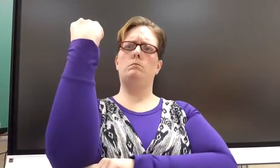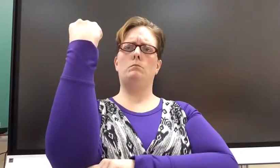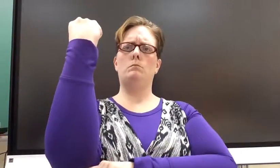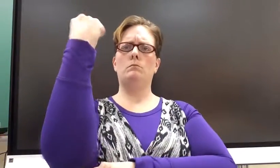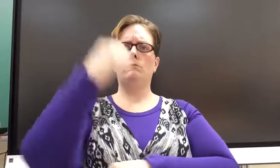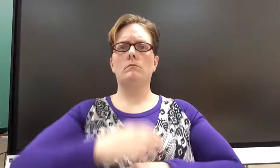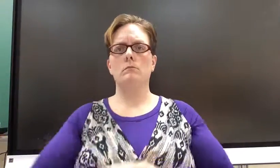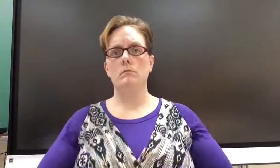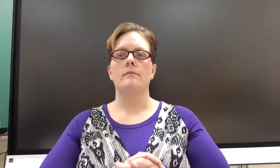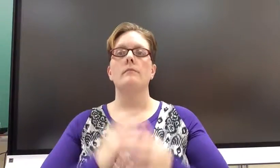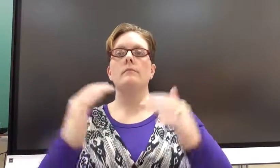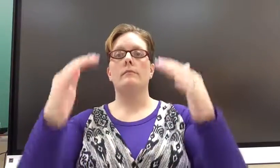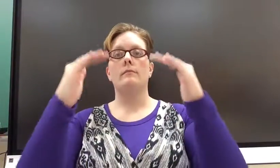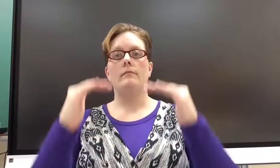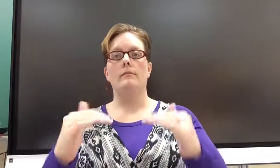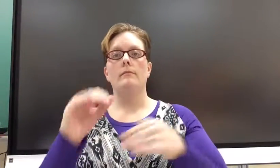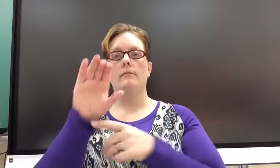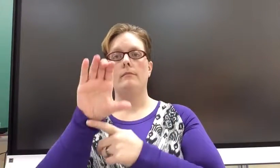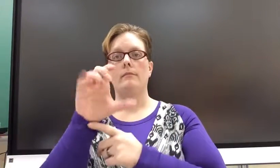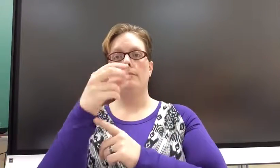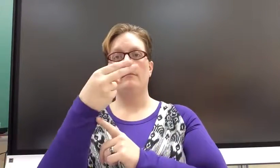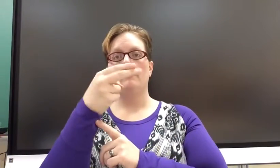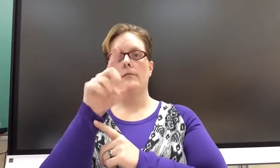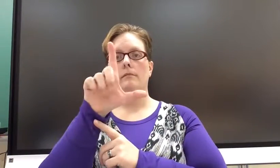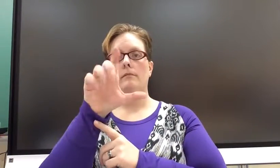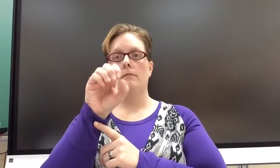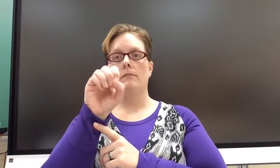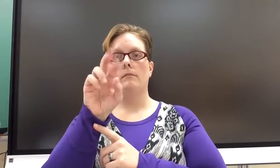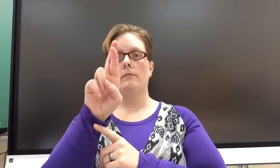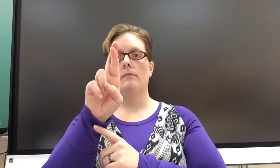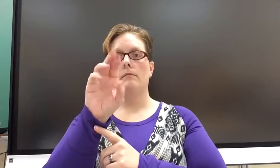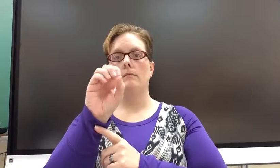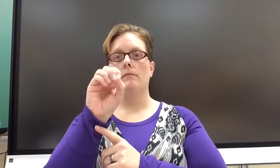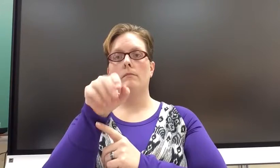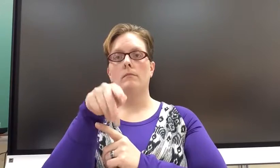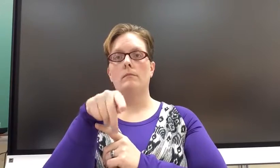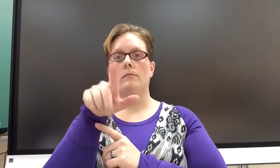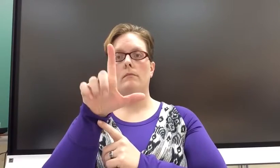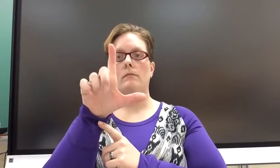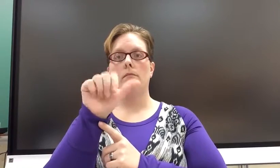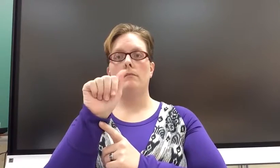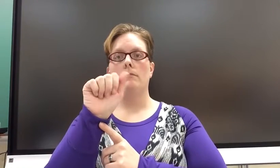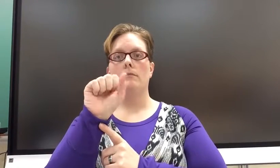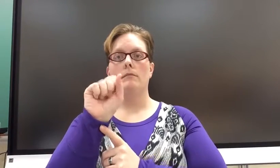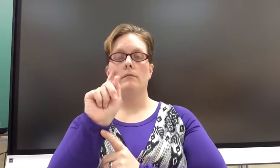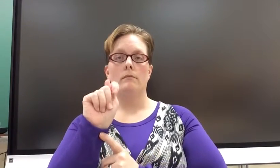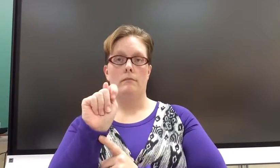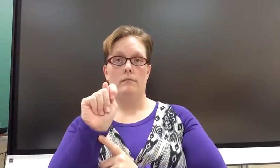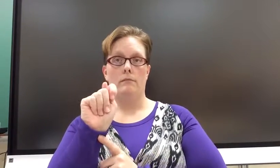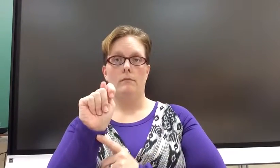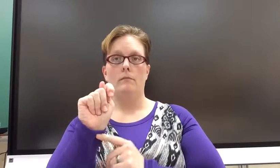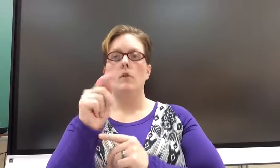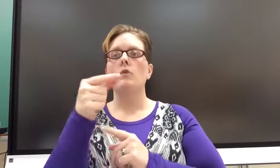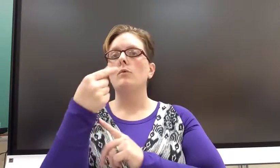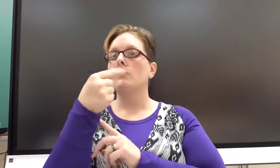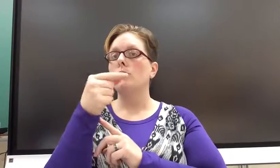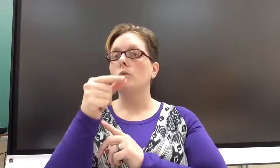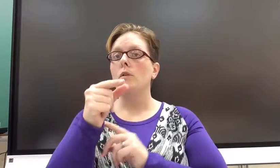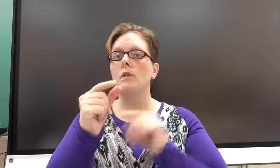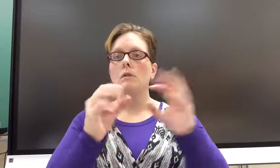structure and strength and be able to stand up. Next, they have what's called chloroplasts.